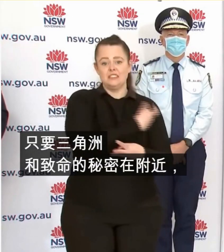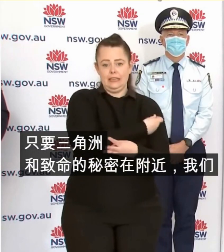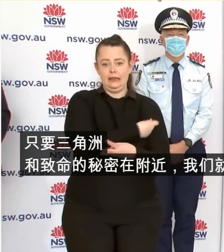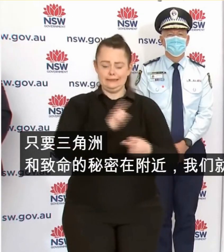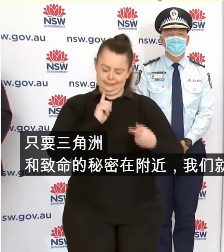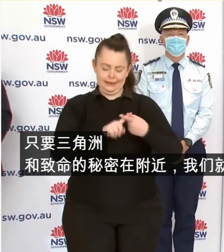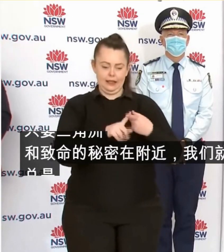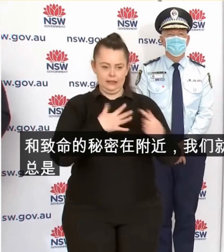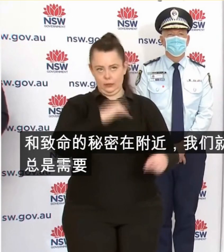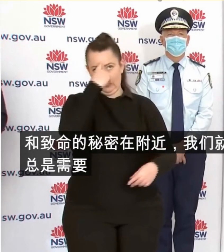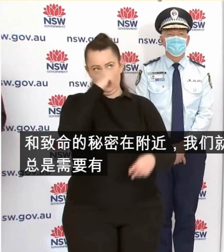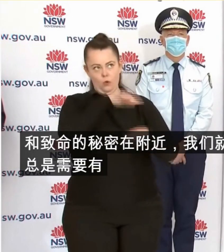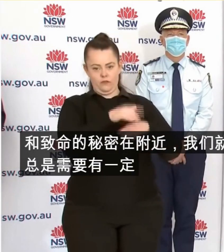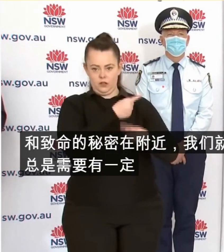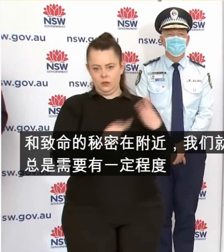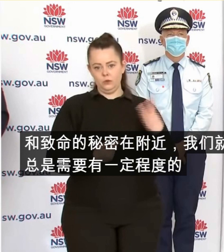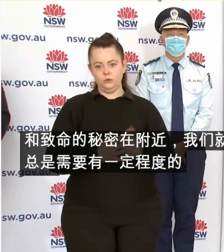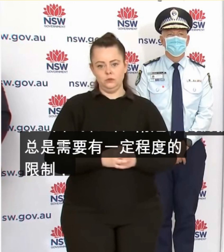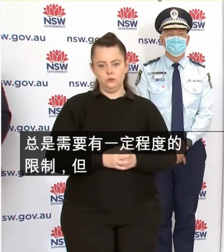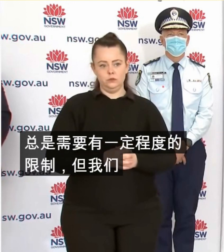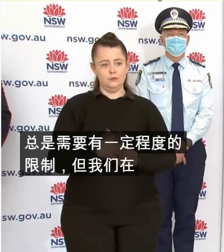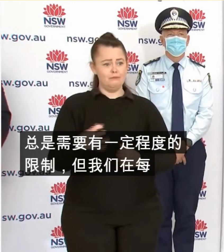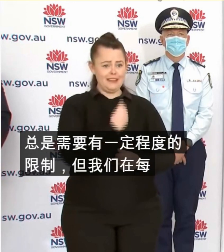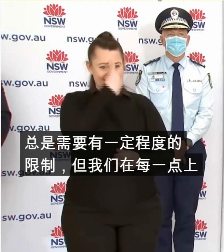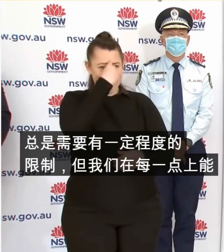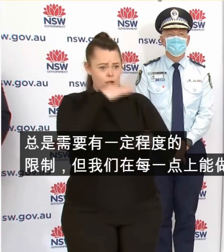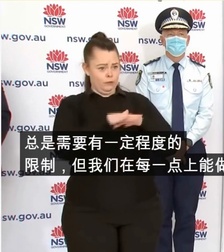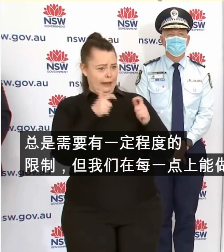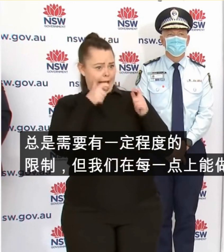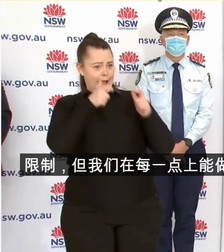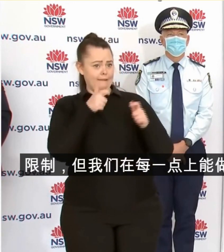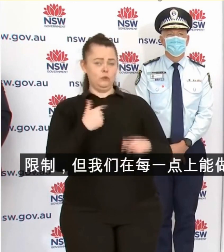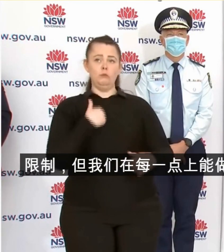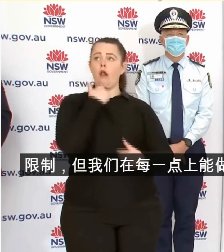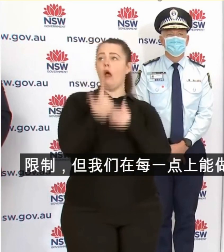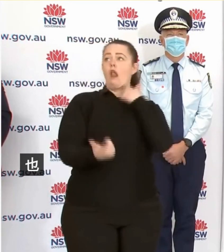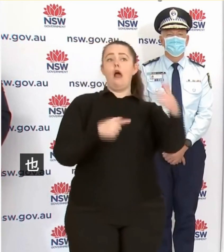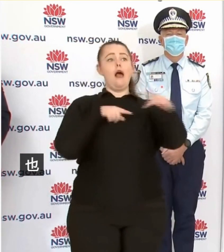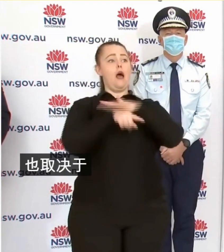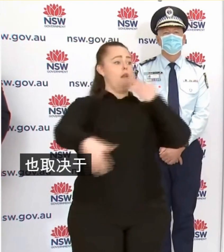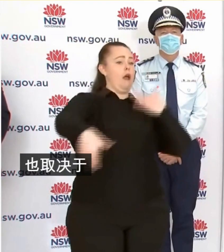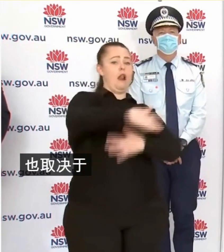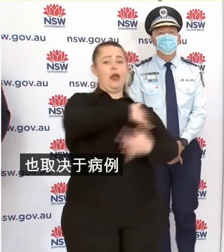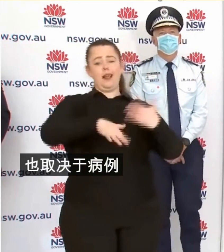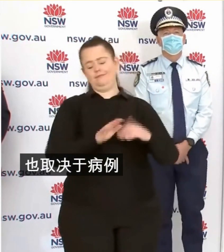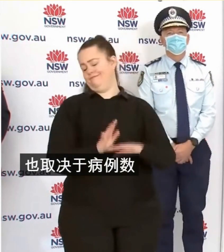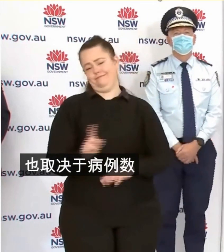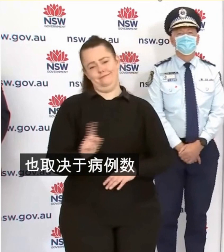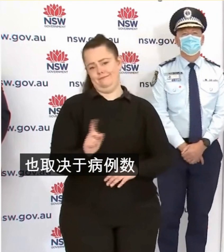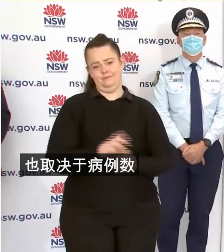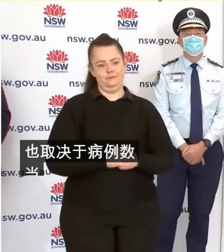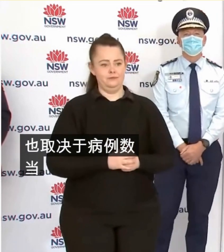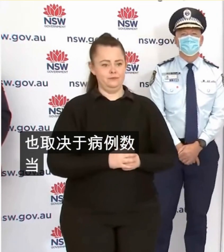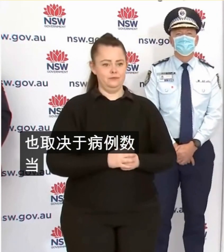deadly COVID is around, we will always need to live with a measure of restriction. But what we can do at every point is also determined